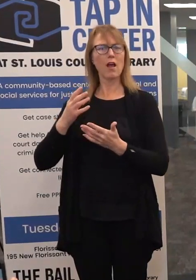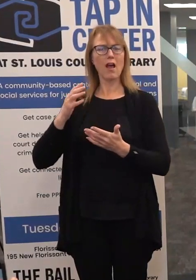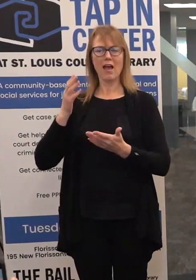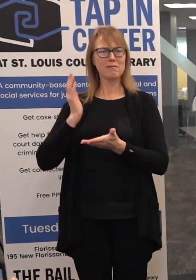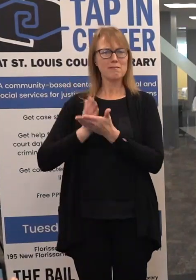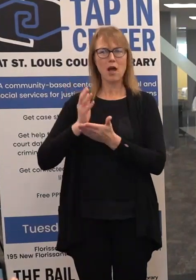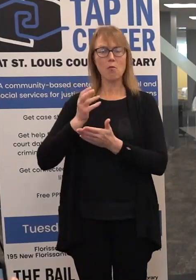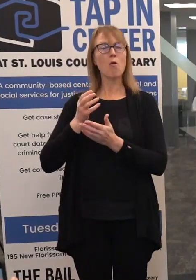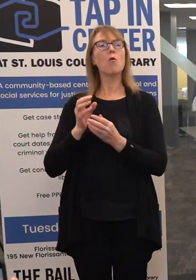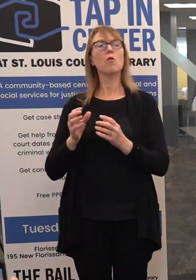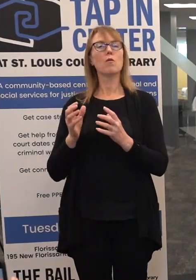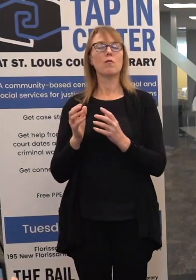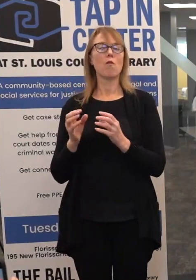population.